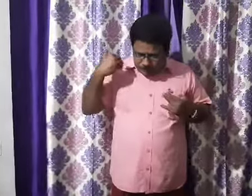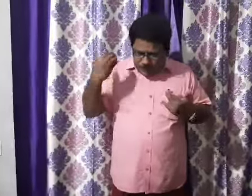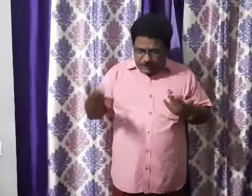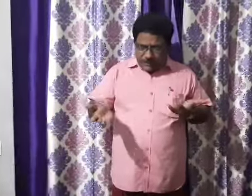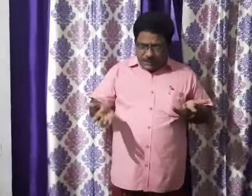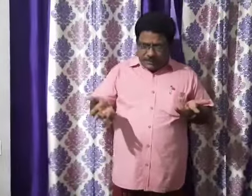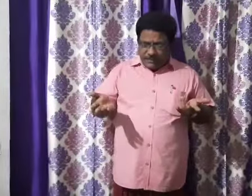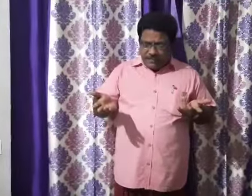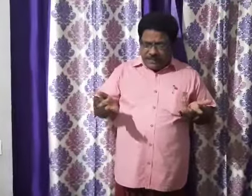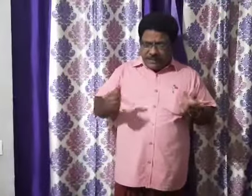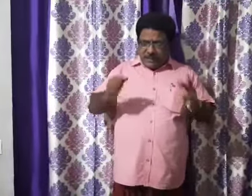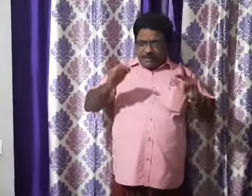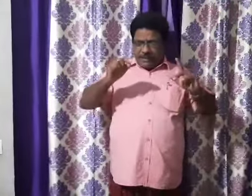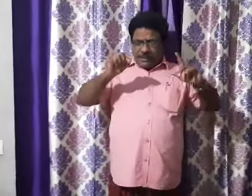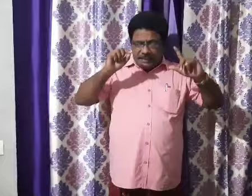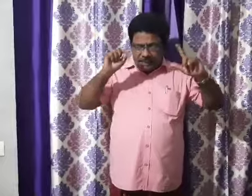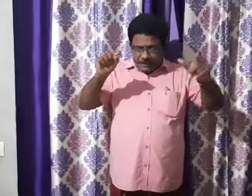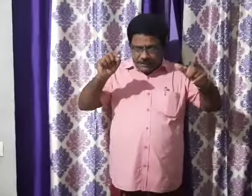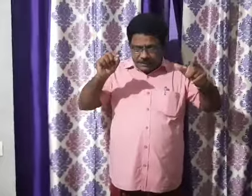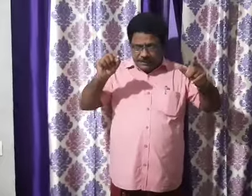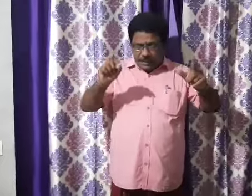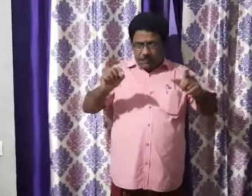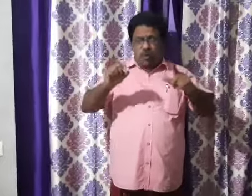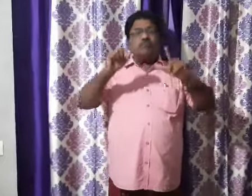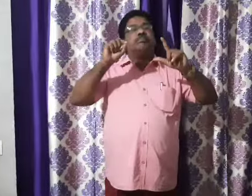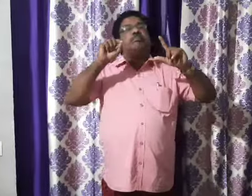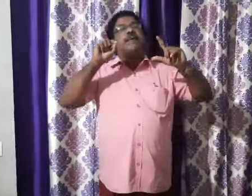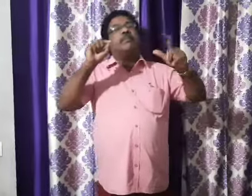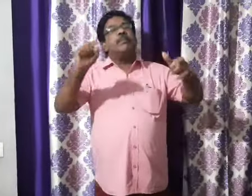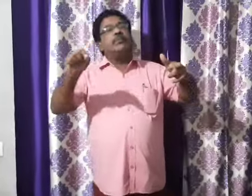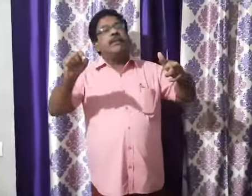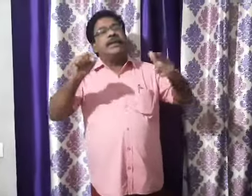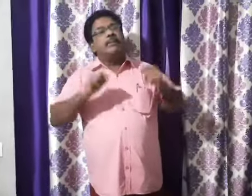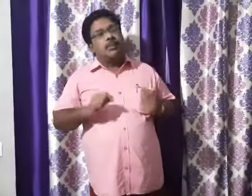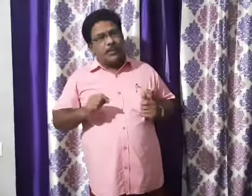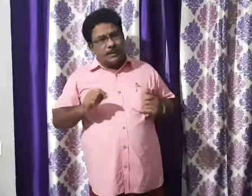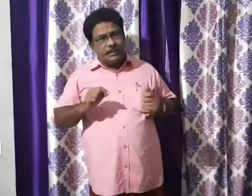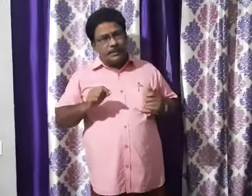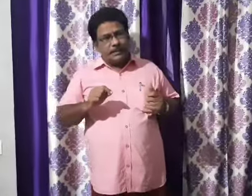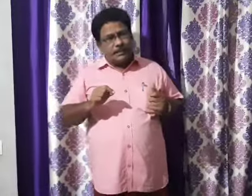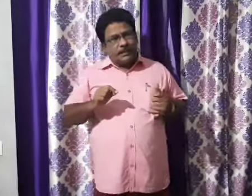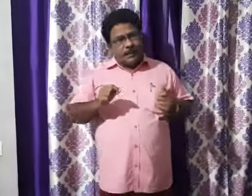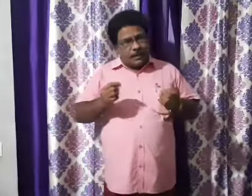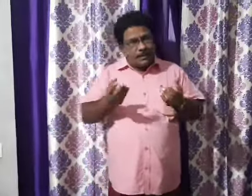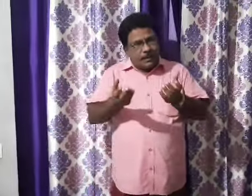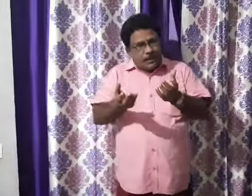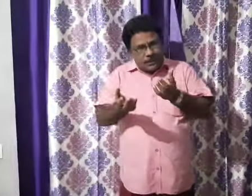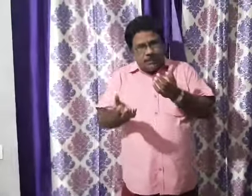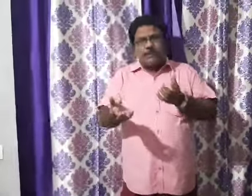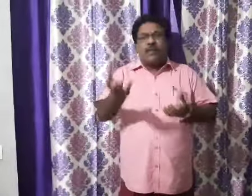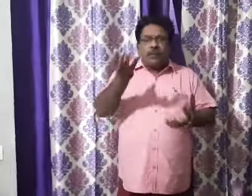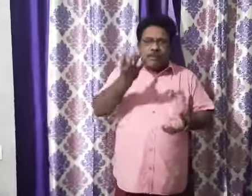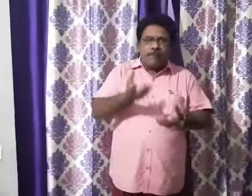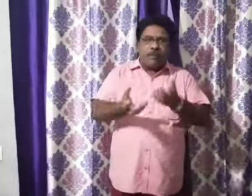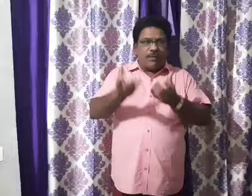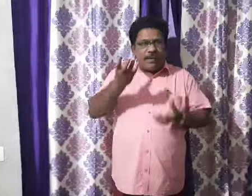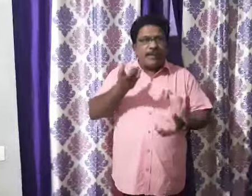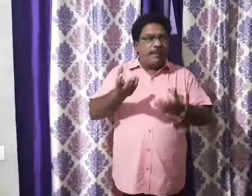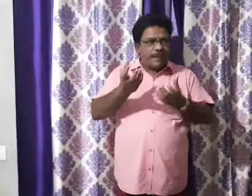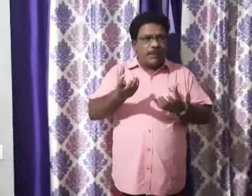and the agriculture field can be irrigated and more people could be employed. Understood? Suppose government provide a bank